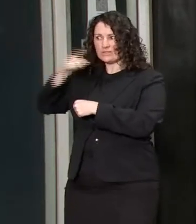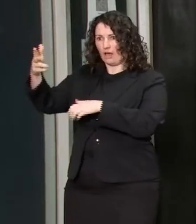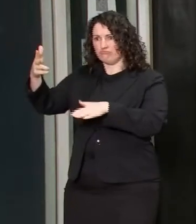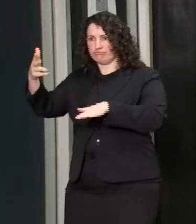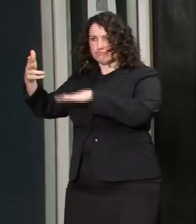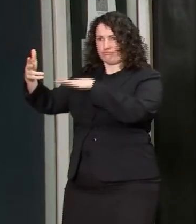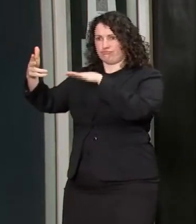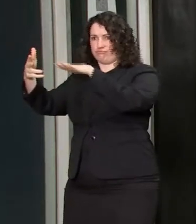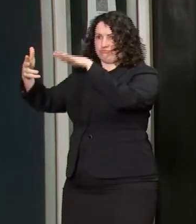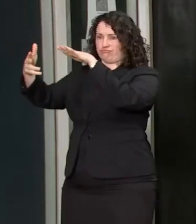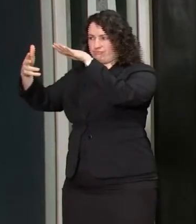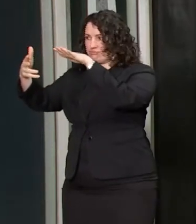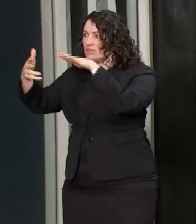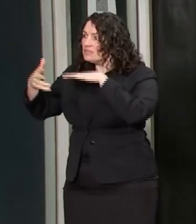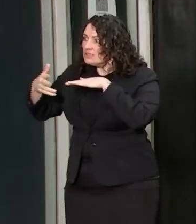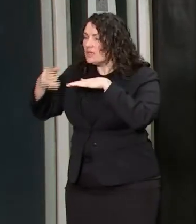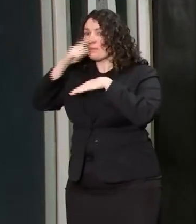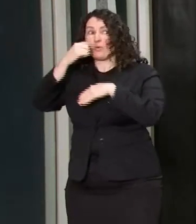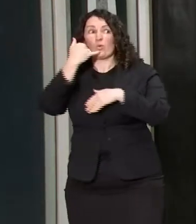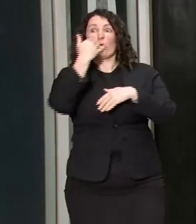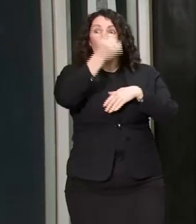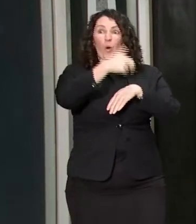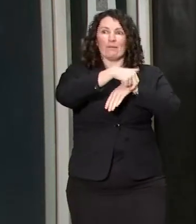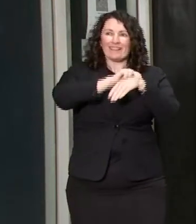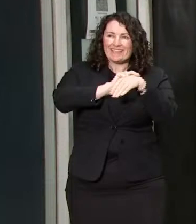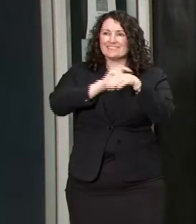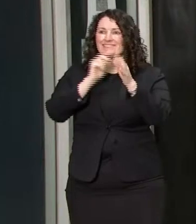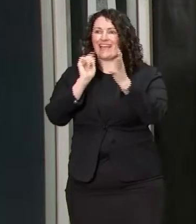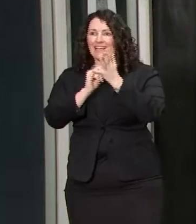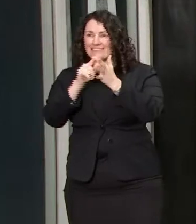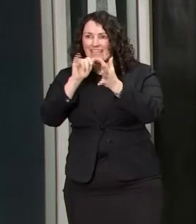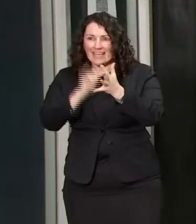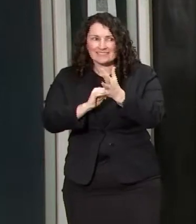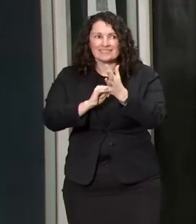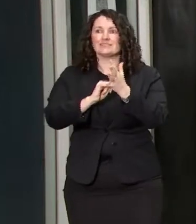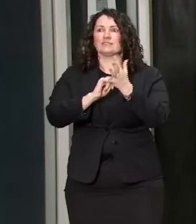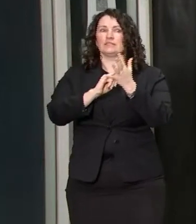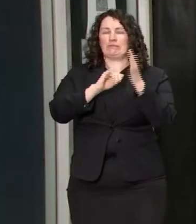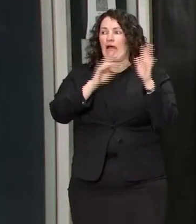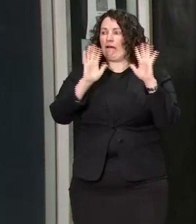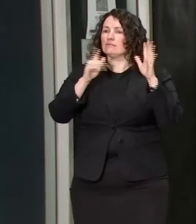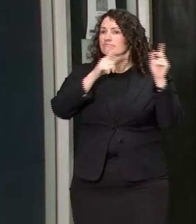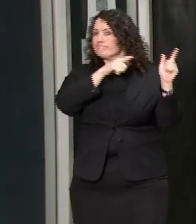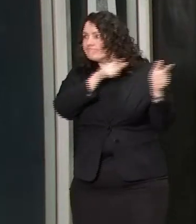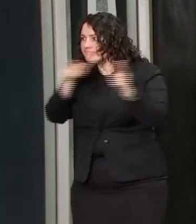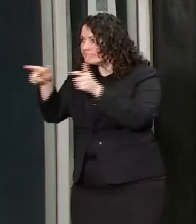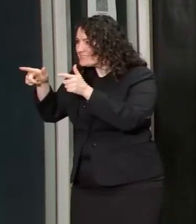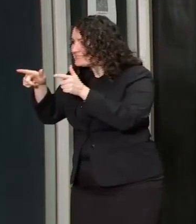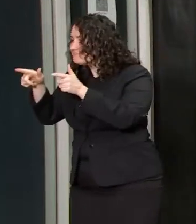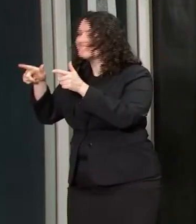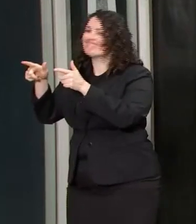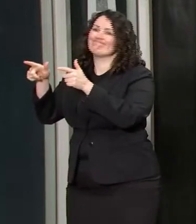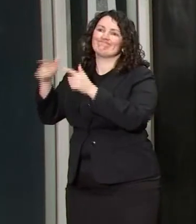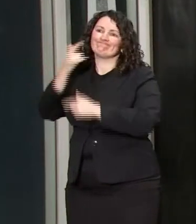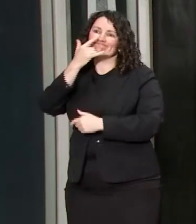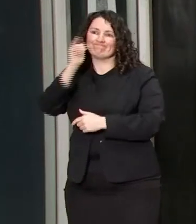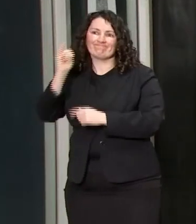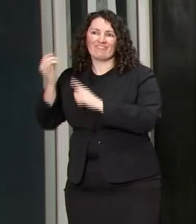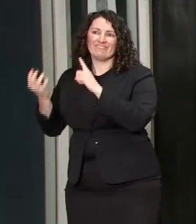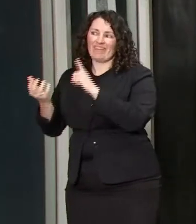from police and SES were responded, but tragically that person was found to